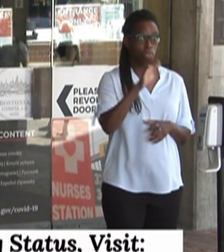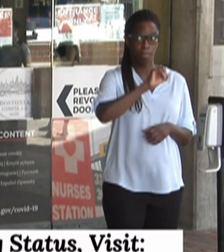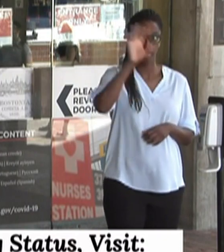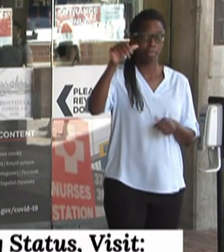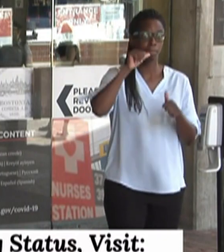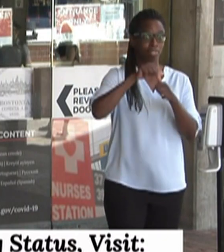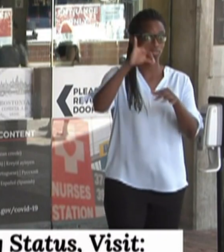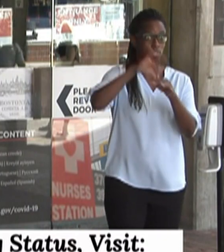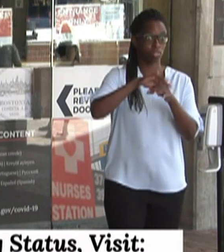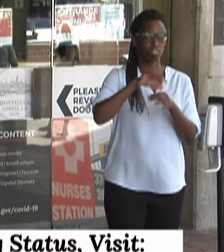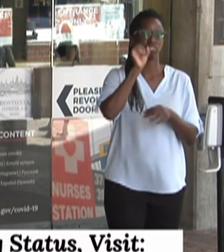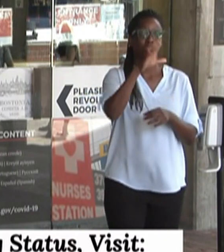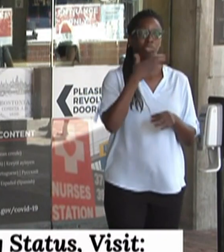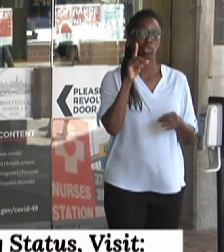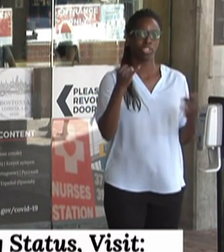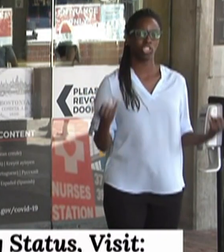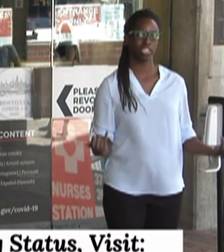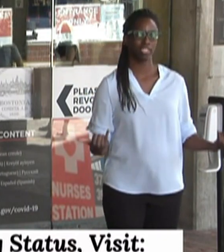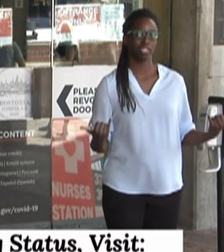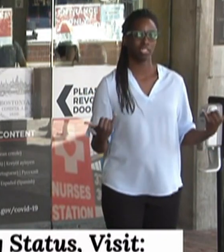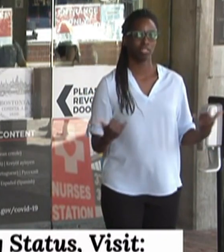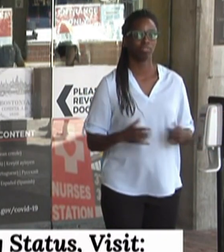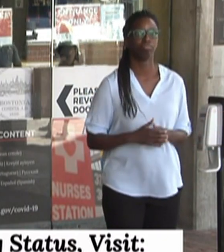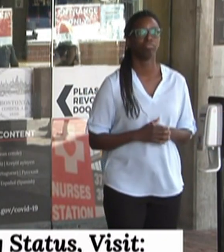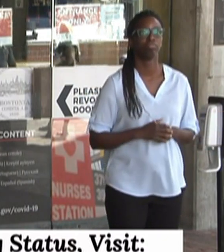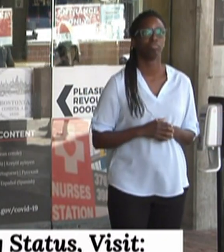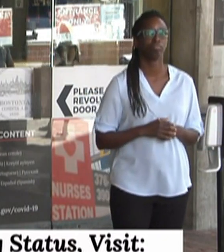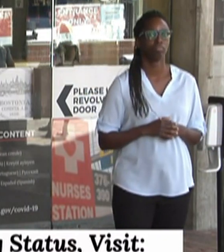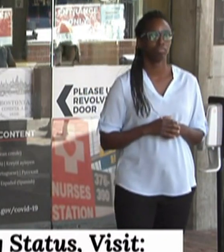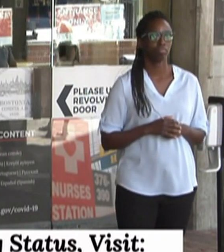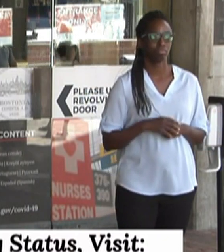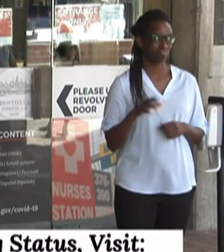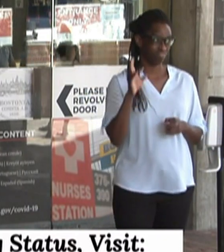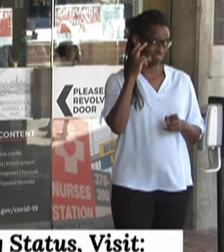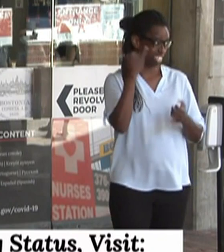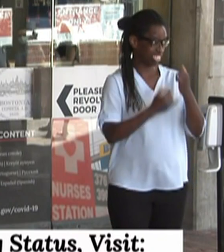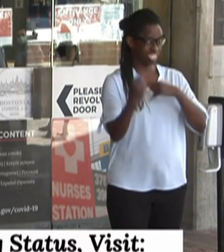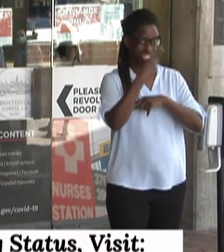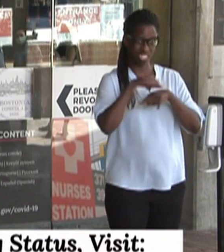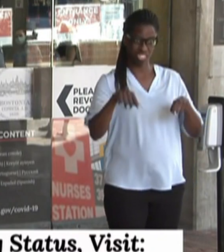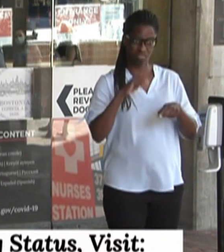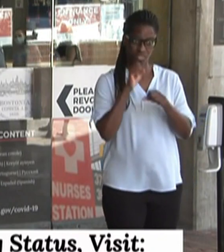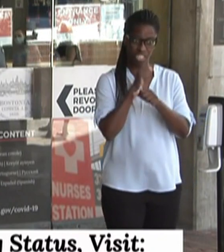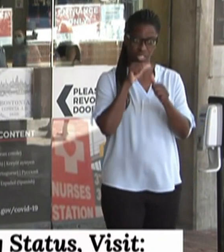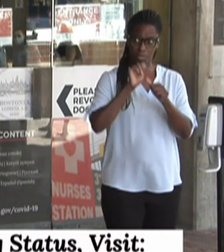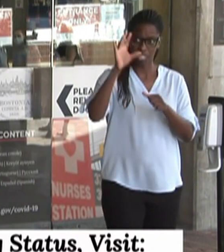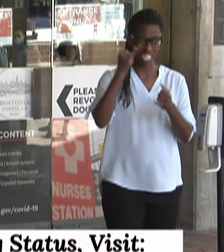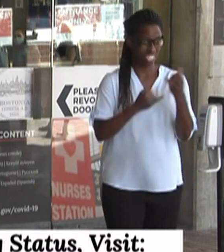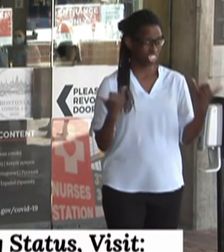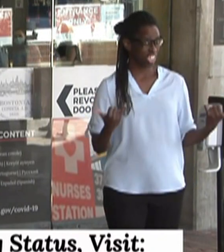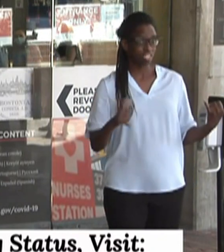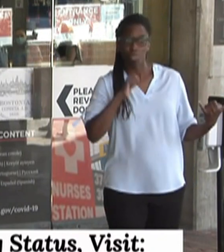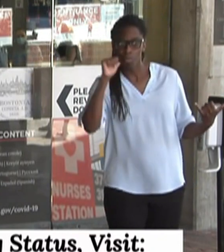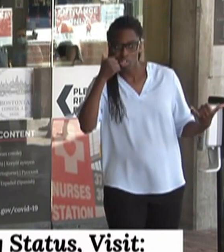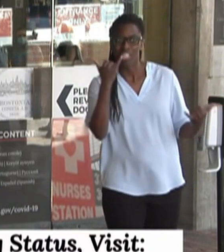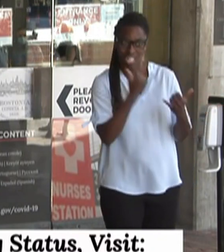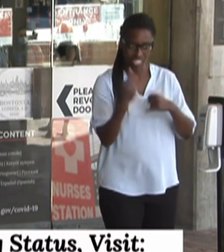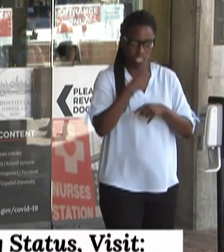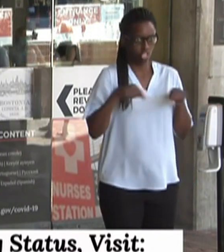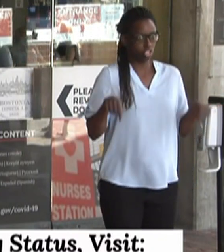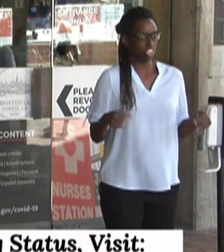at a box right inside the door there where you vote, just to get a mail-in ballot. We've received about